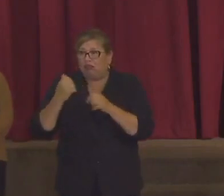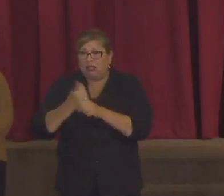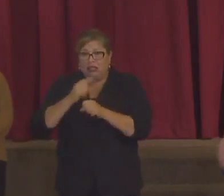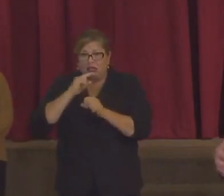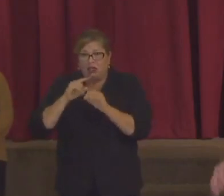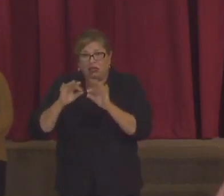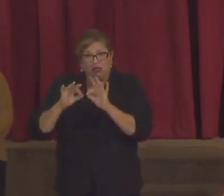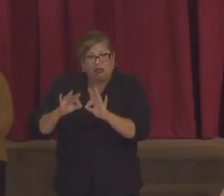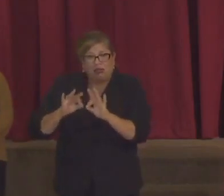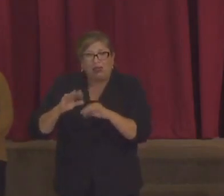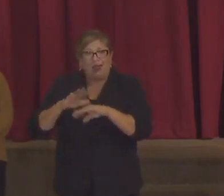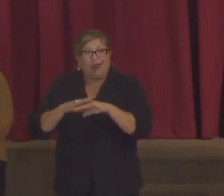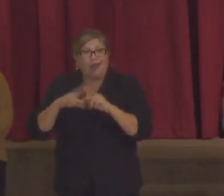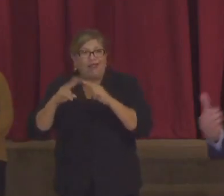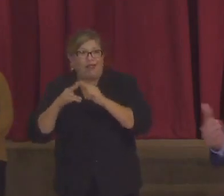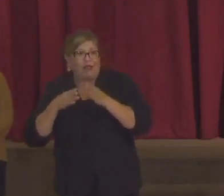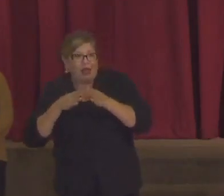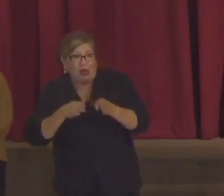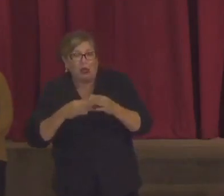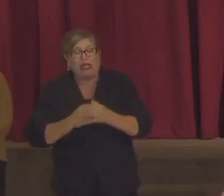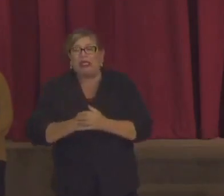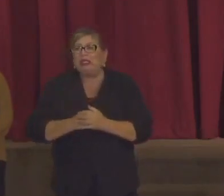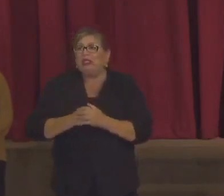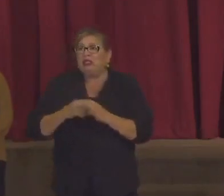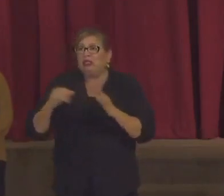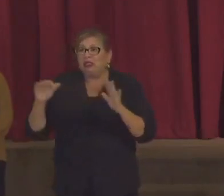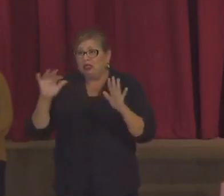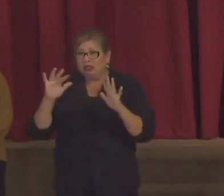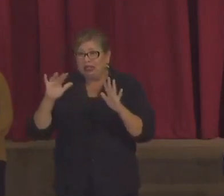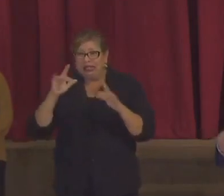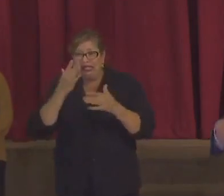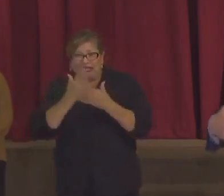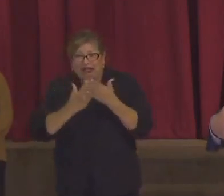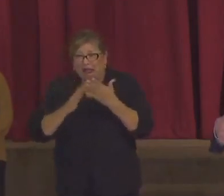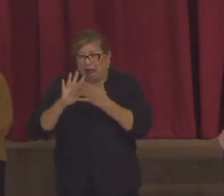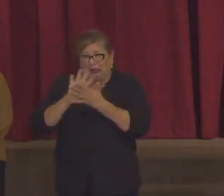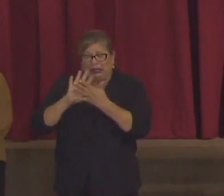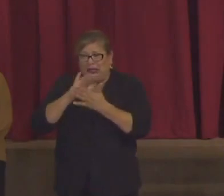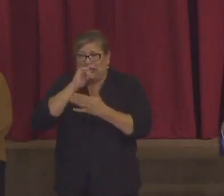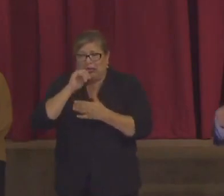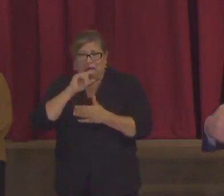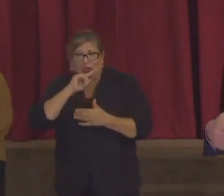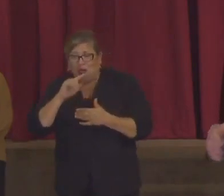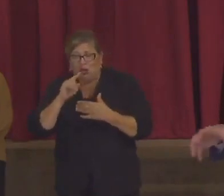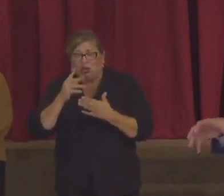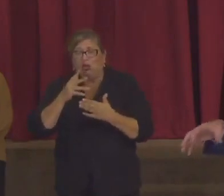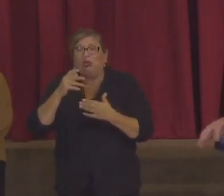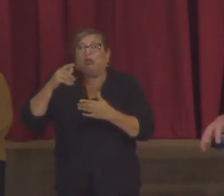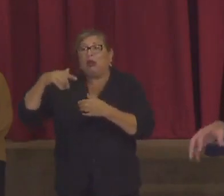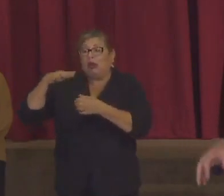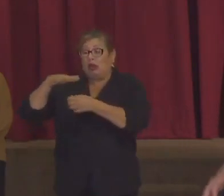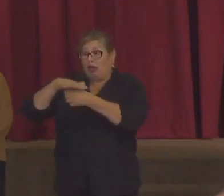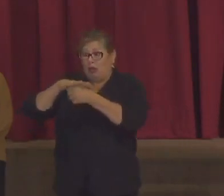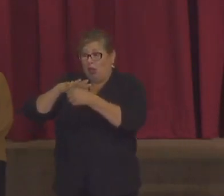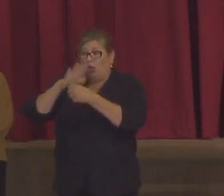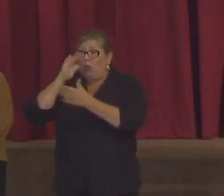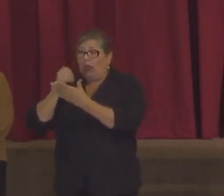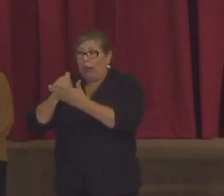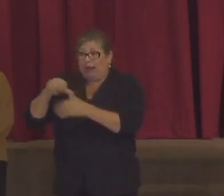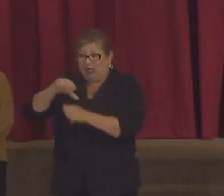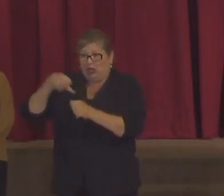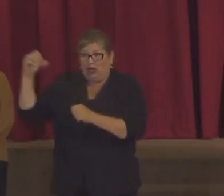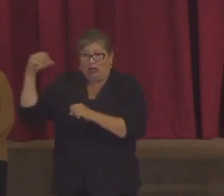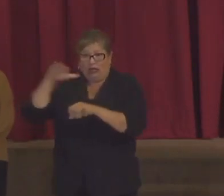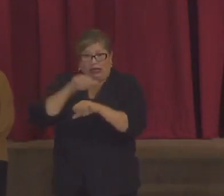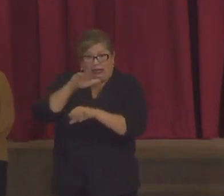to jurisdictions where those lines begin to blur, and then the National Guard on top of that to come for logistical